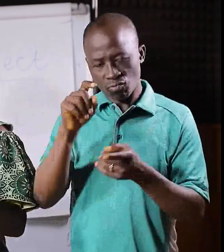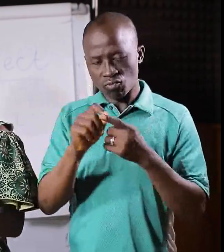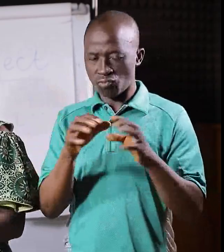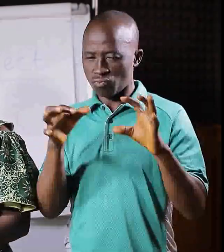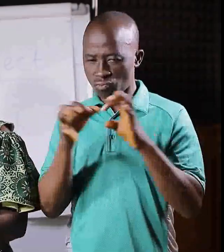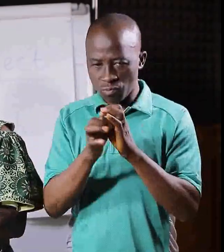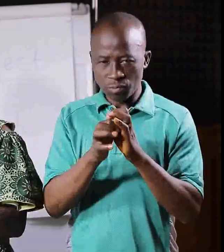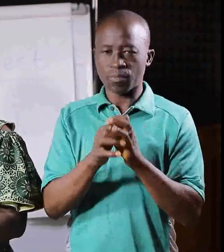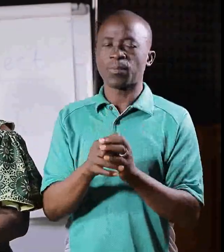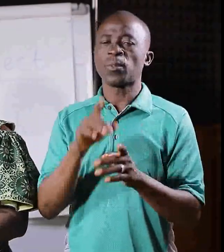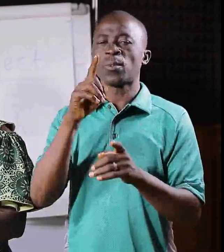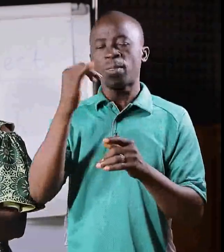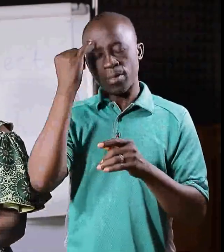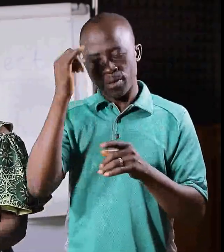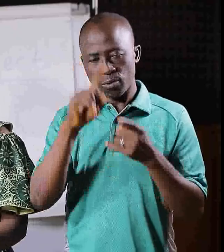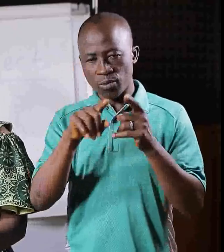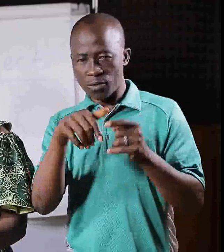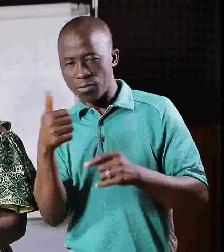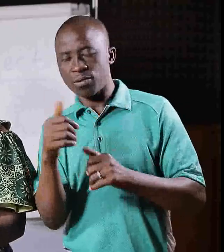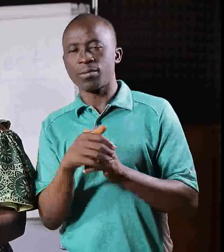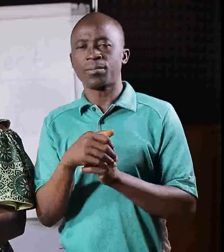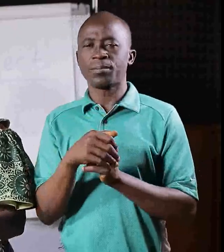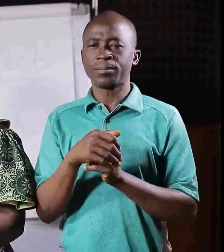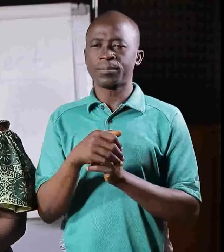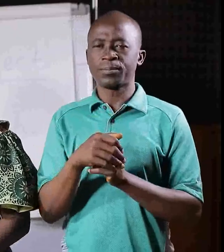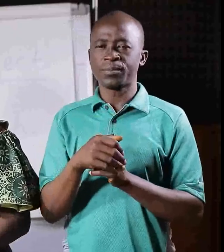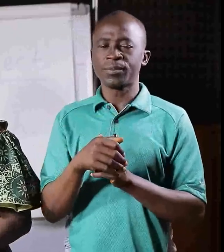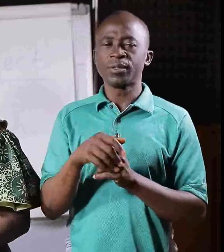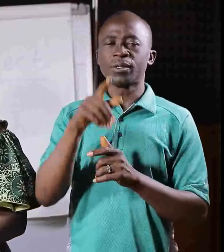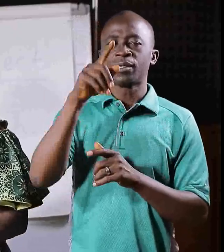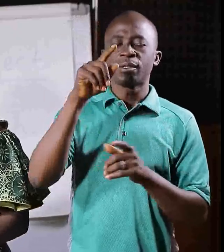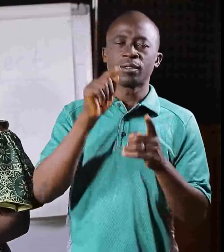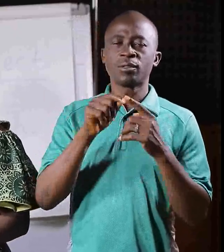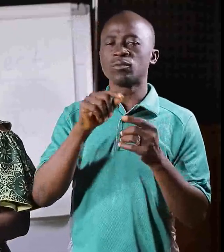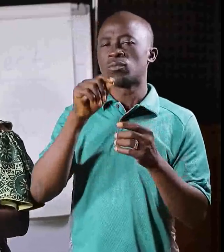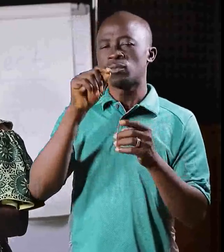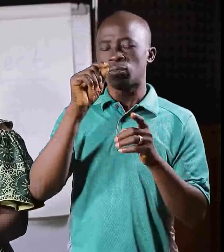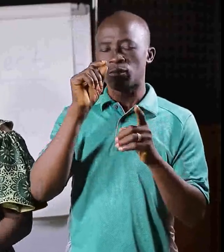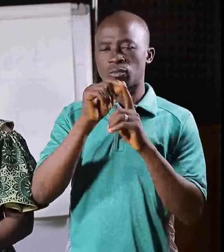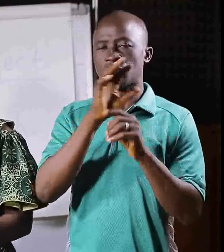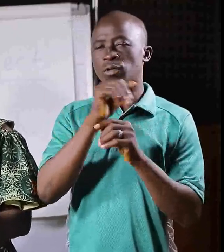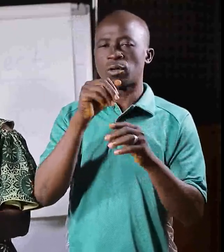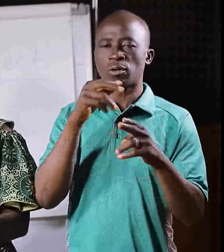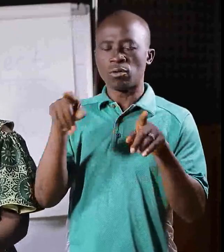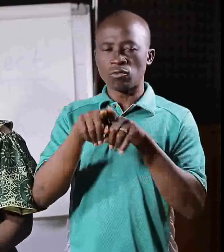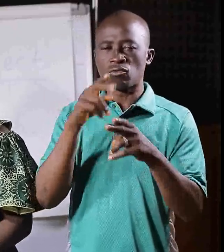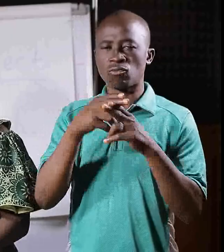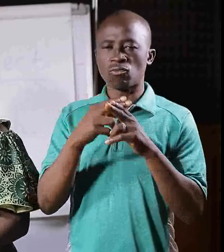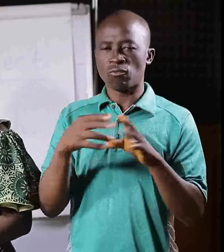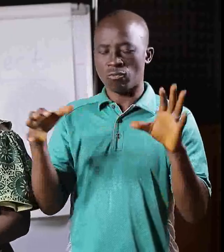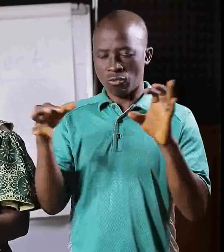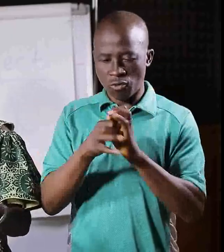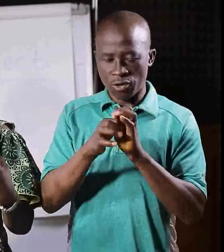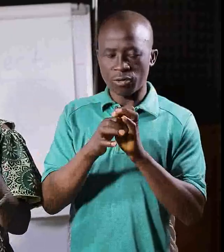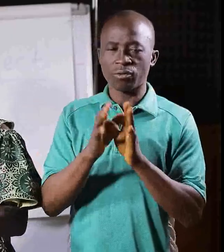phrases to connect one idea to another. Transition words or phrases are also called connectors.